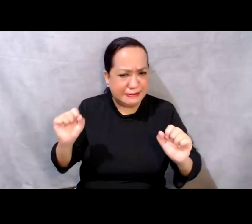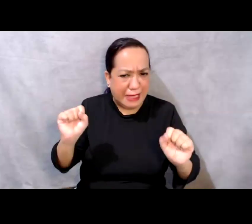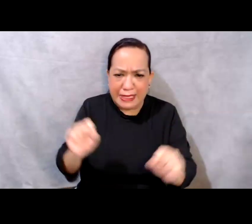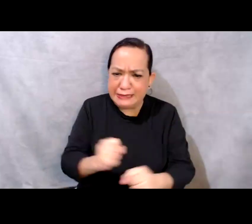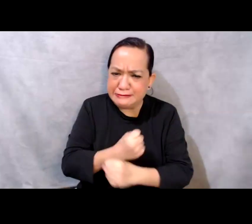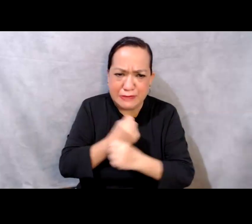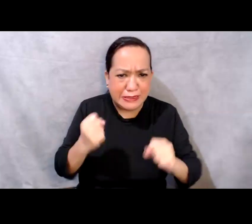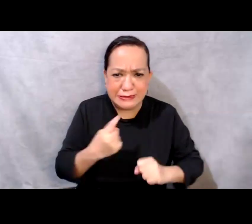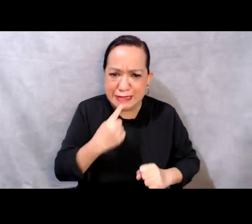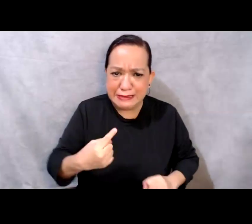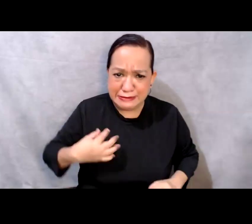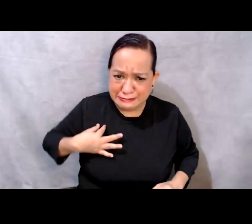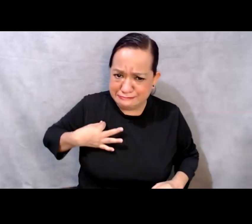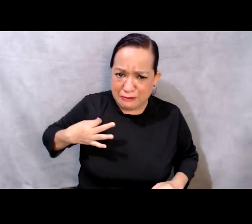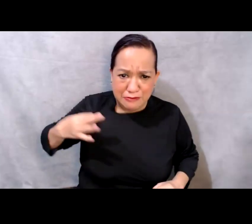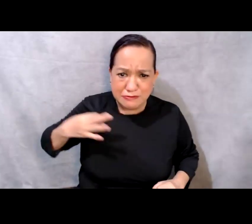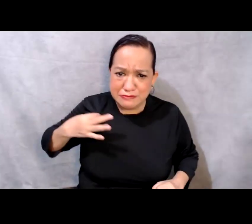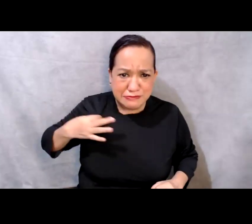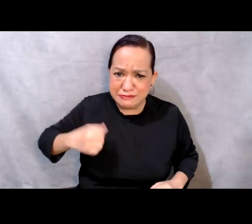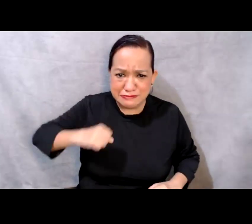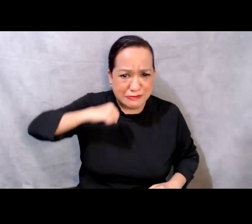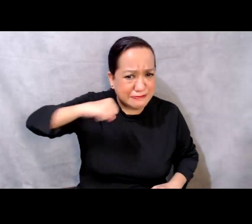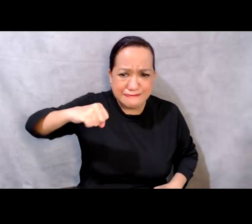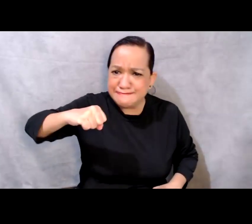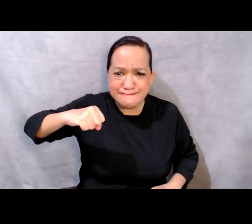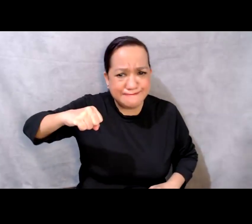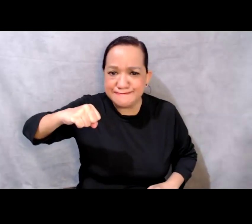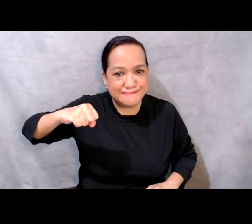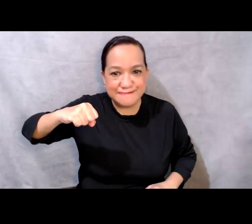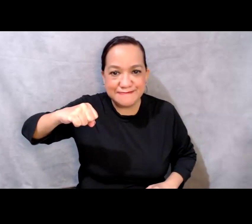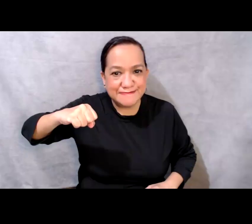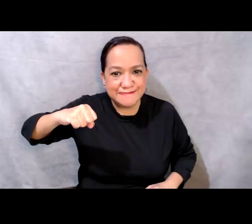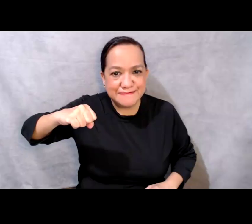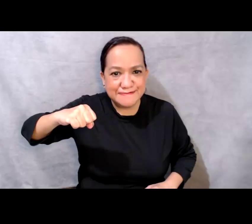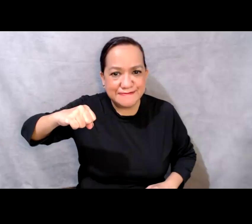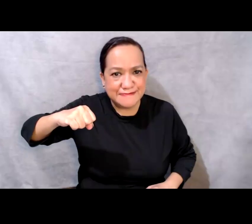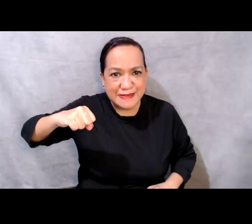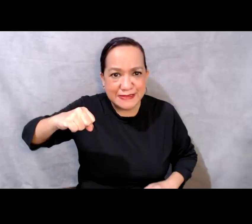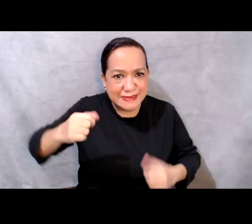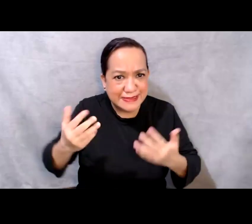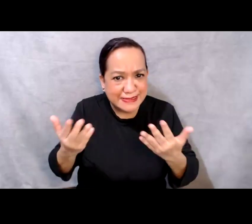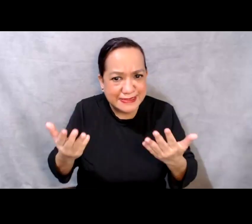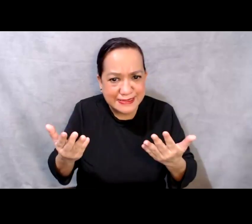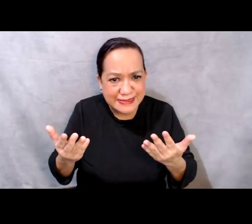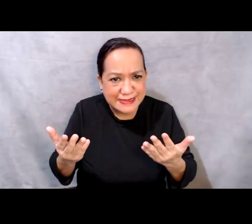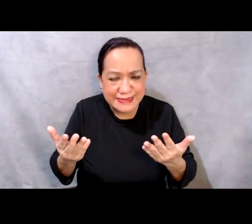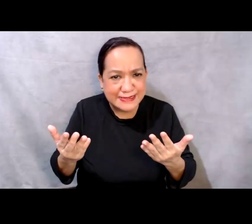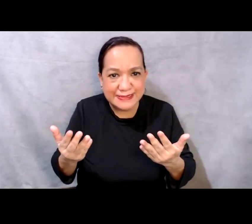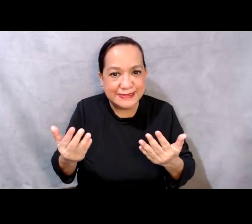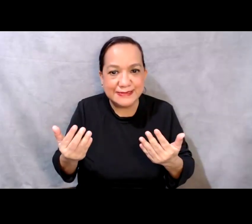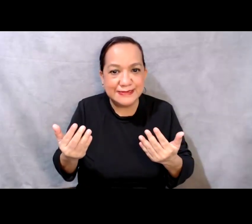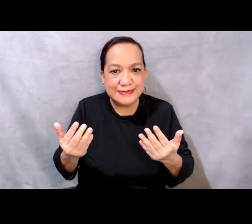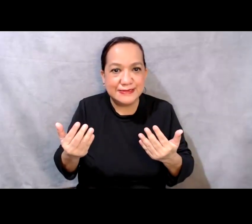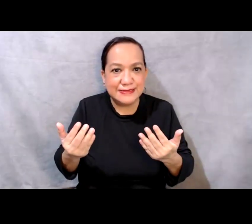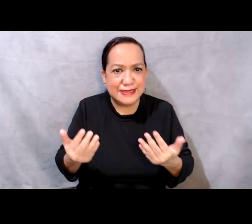stalemate. It's a stalemate when the parties don't want to move forward. So I think it's the point about time limits